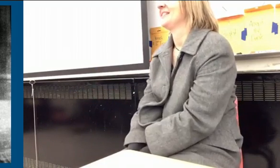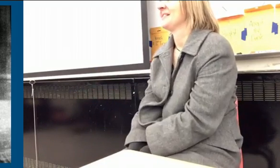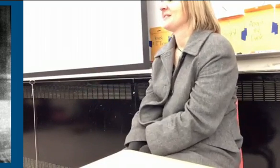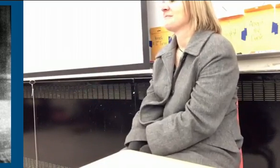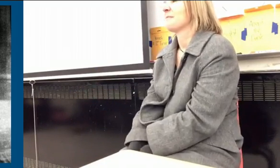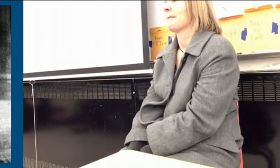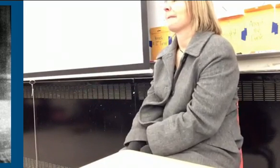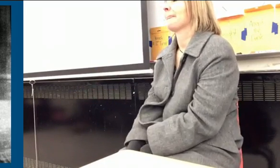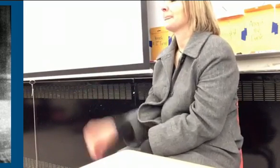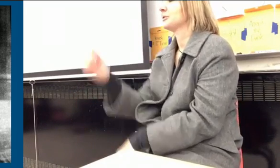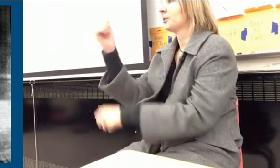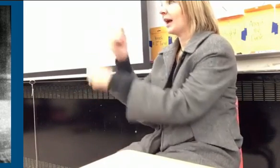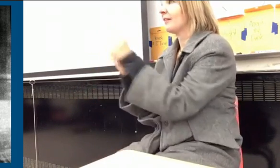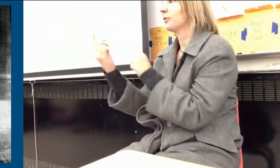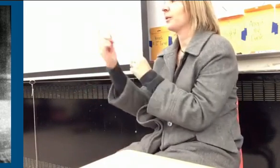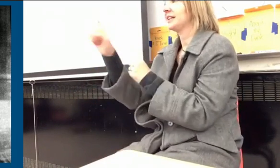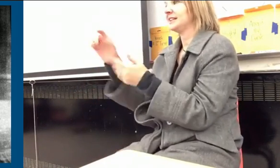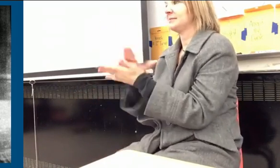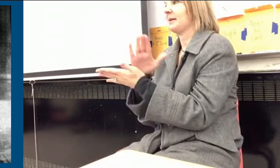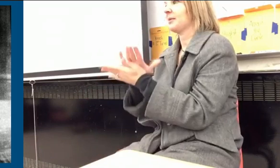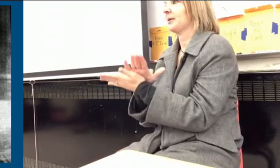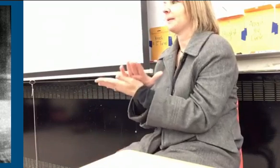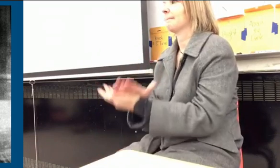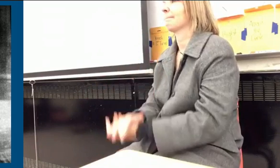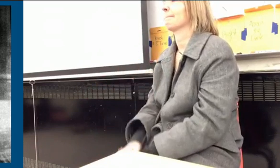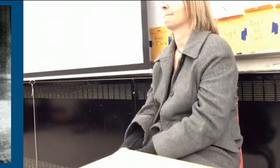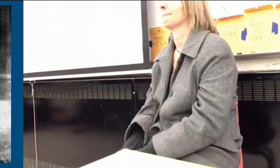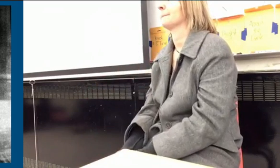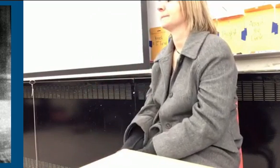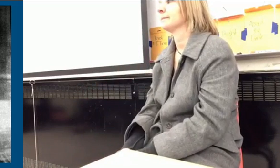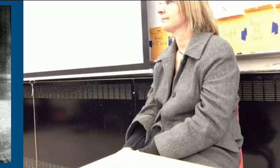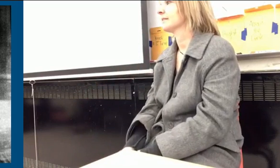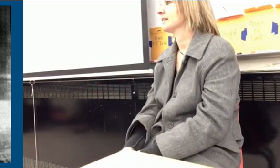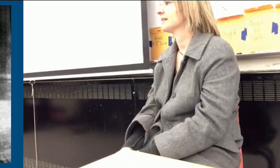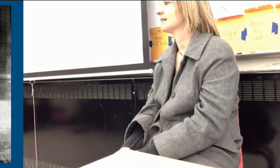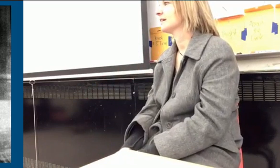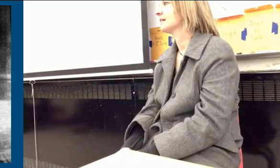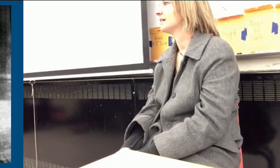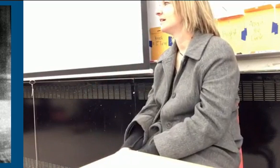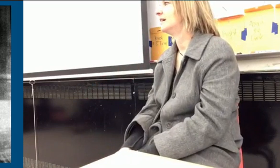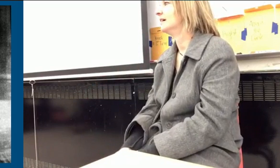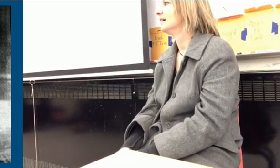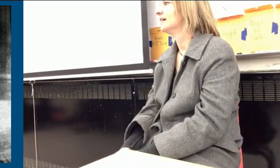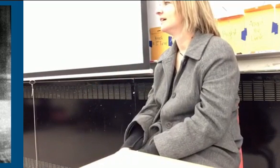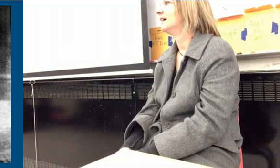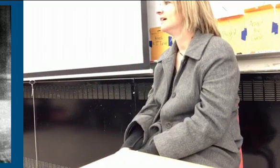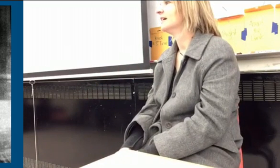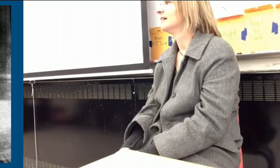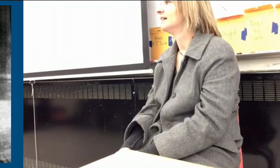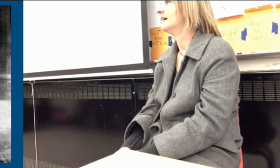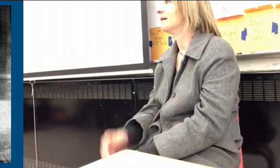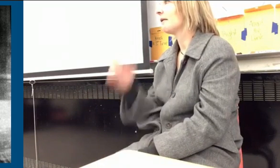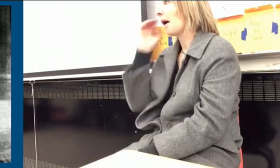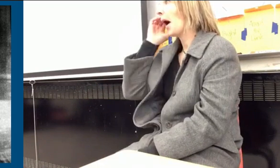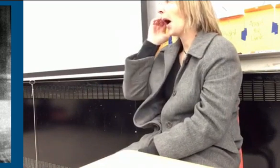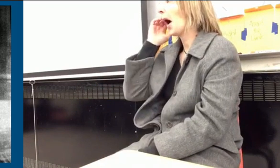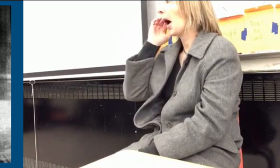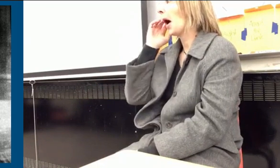Everybody needs a piece of paper. You gave us a lot of paper. I know you'll use some of them later. It's okay.